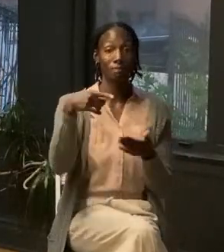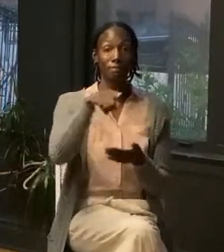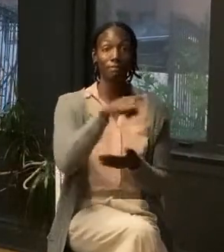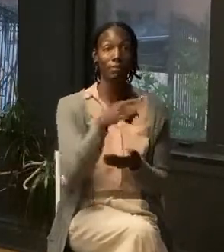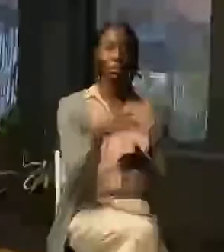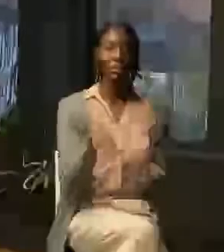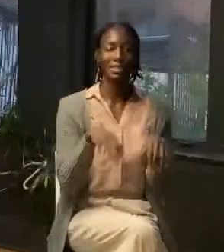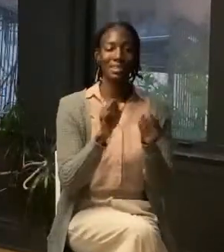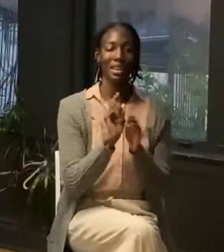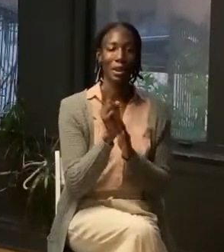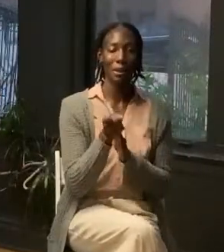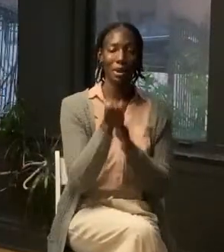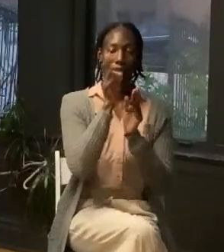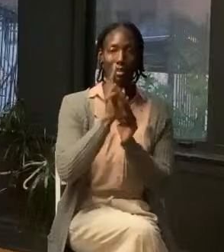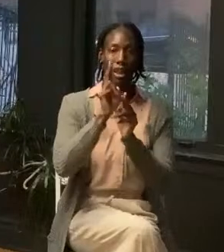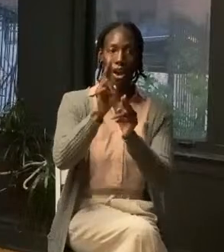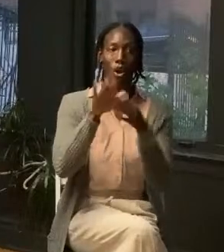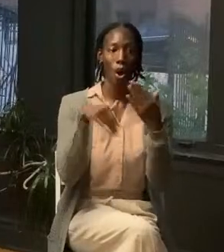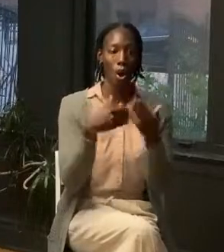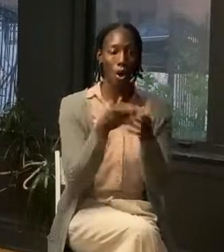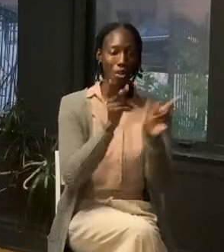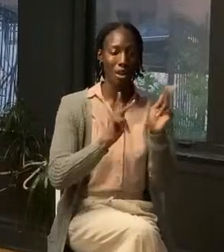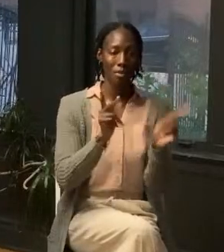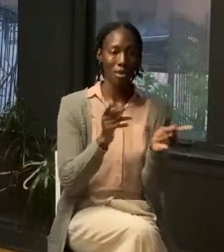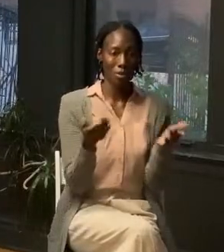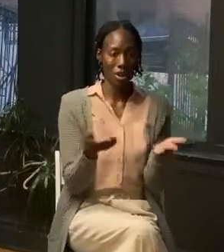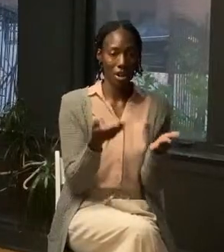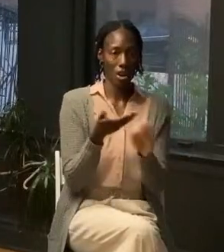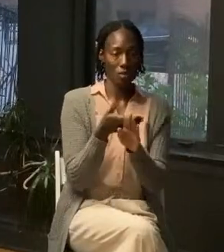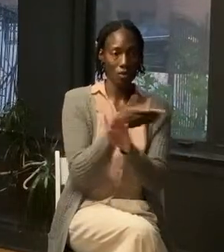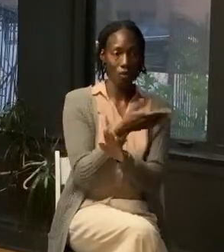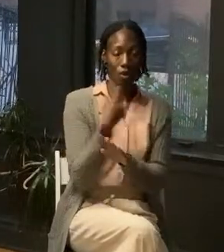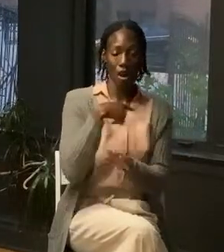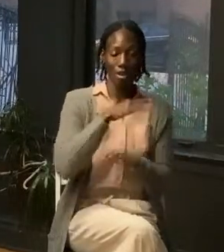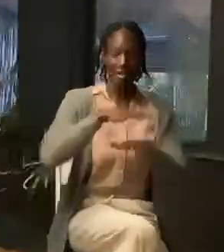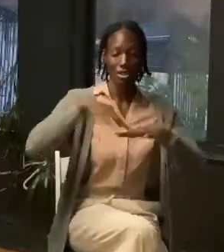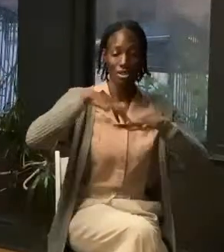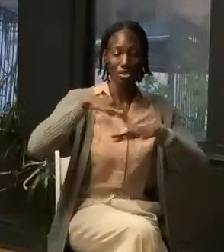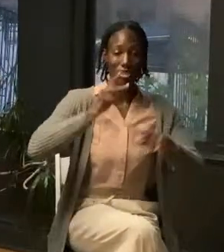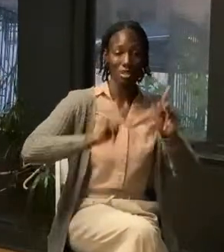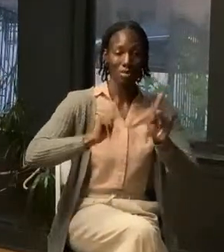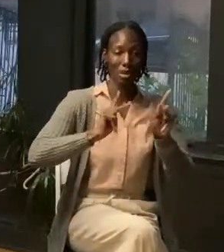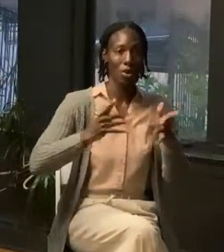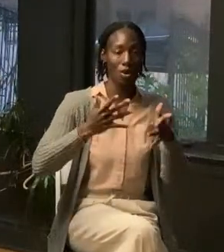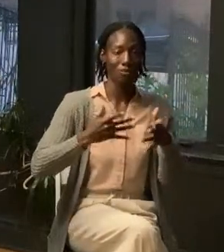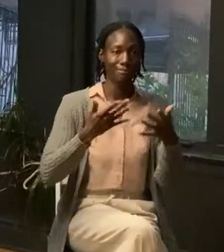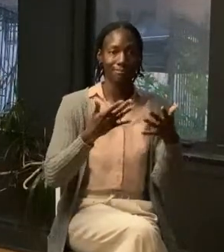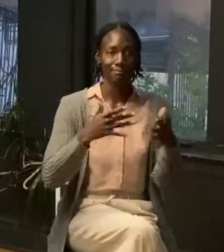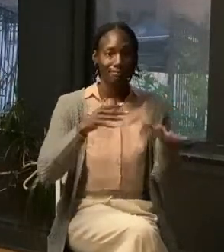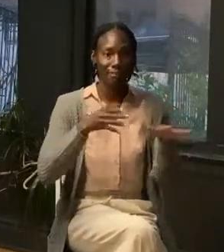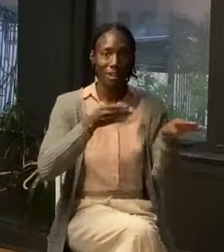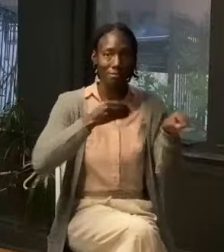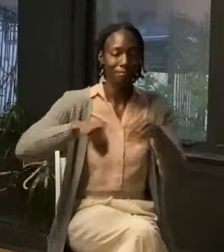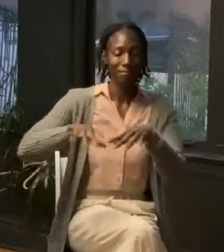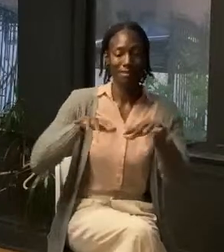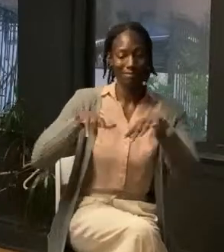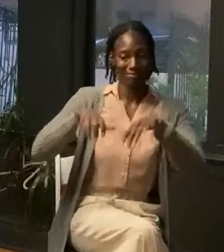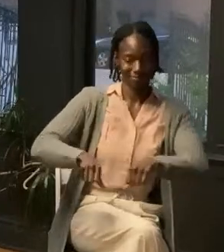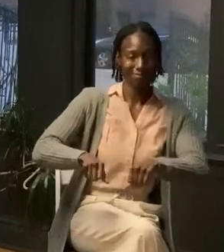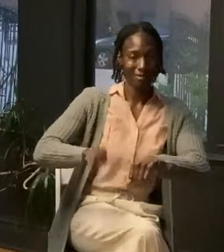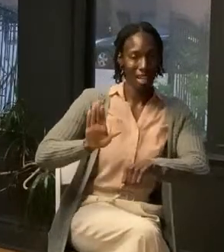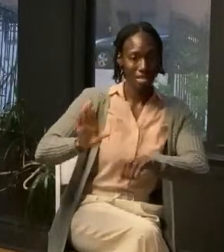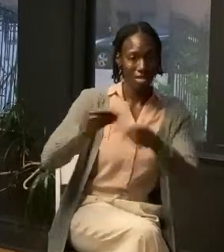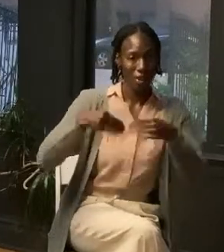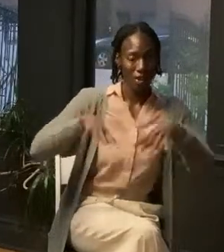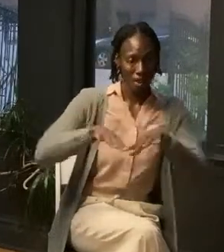all who came before us, the Indigenous peoples displaced by colonization, as well as those who built this country through